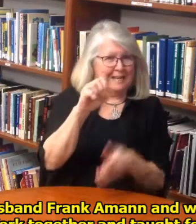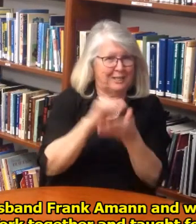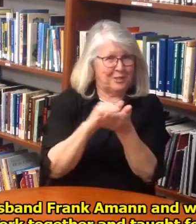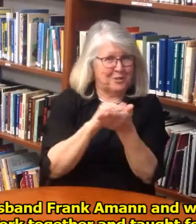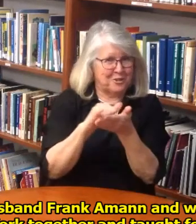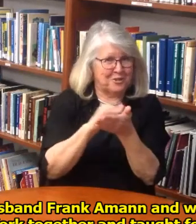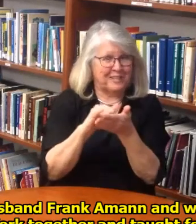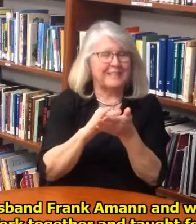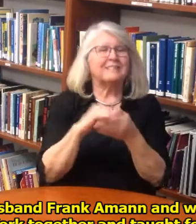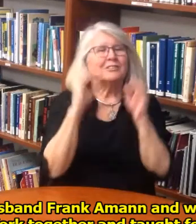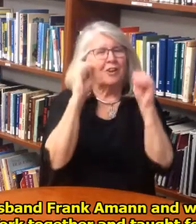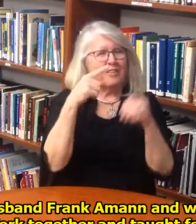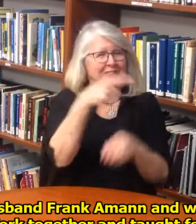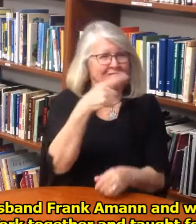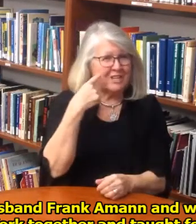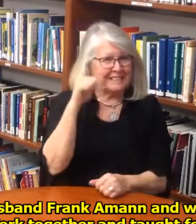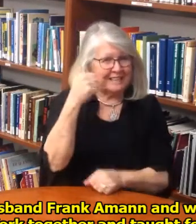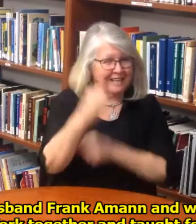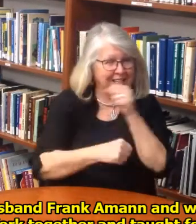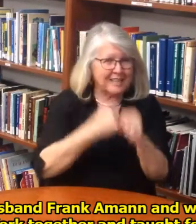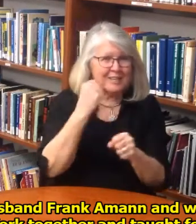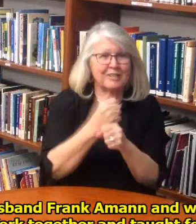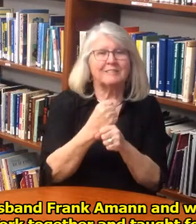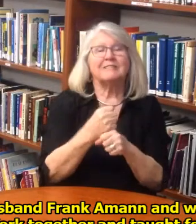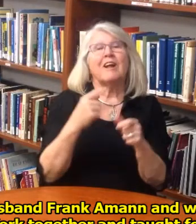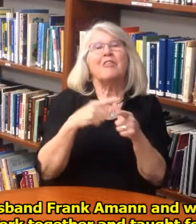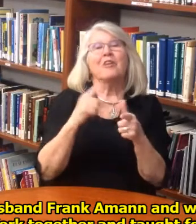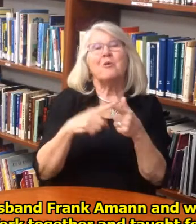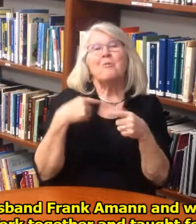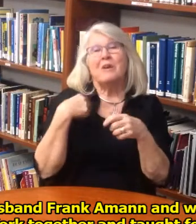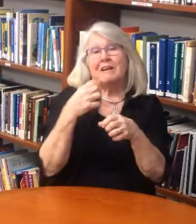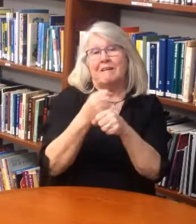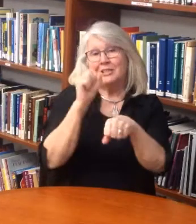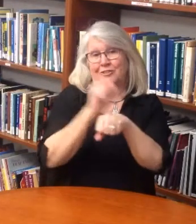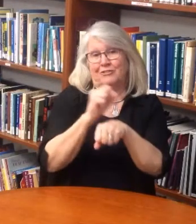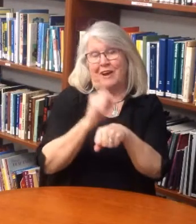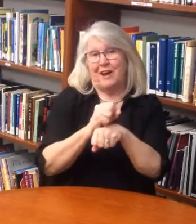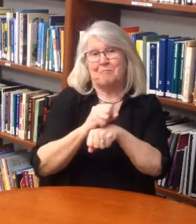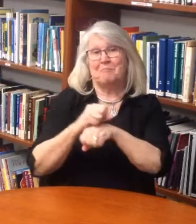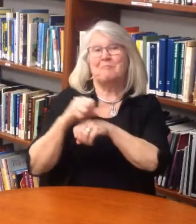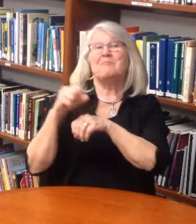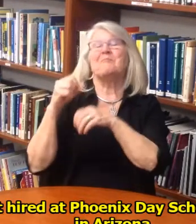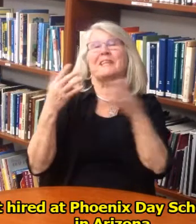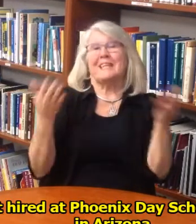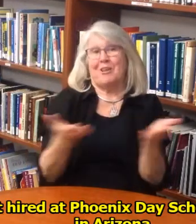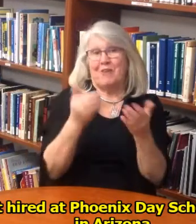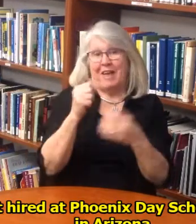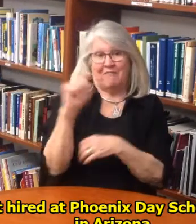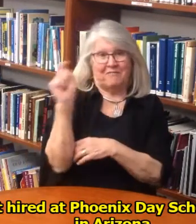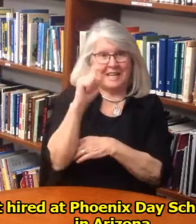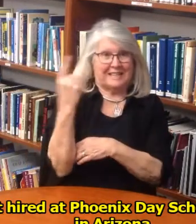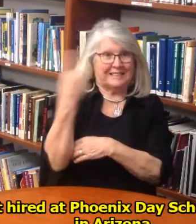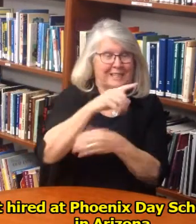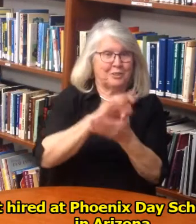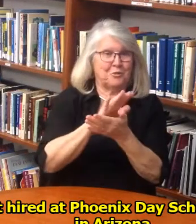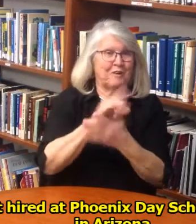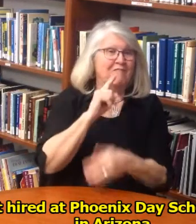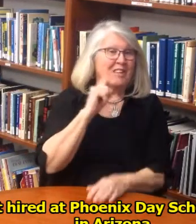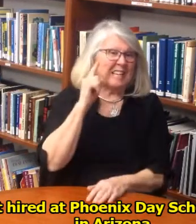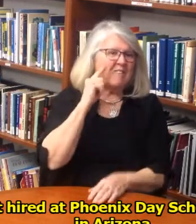we moved to upstate New York together and taught for 10 years. And then we got hired at Phoenix Day